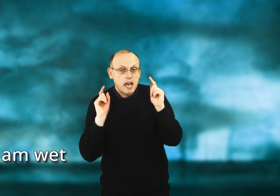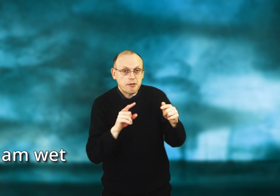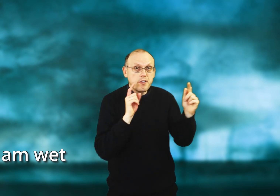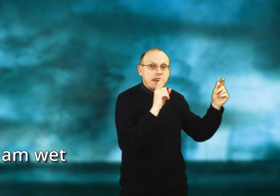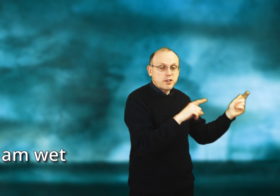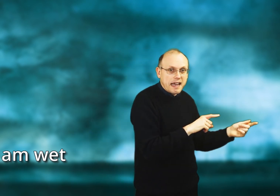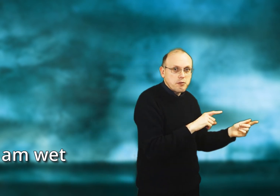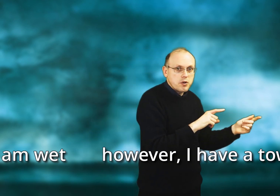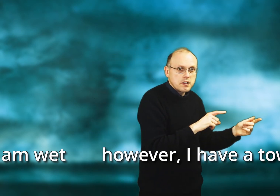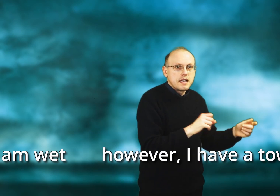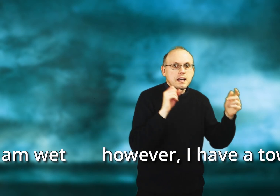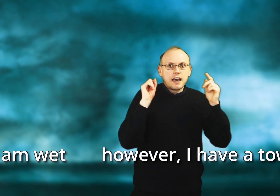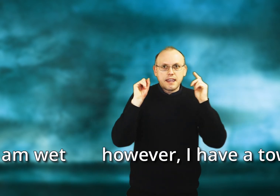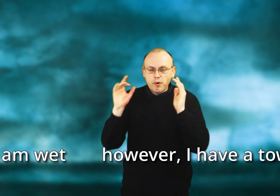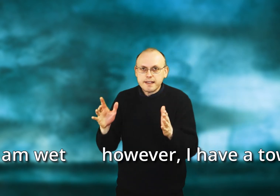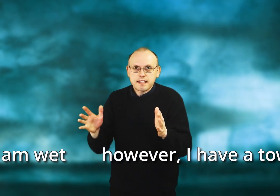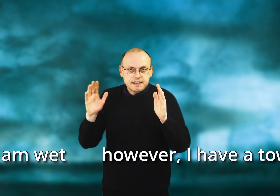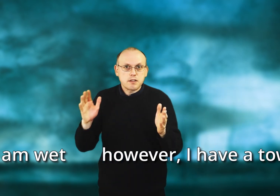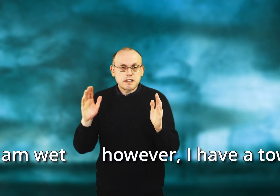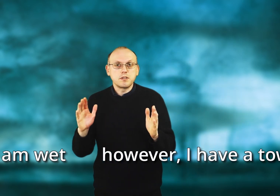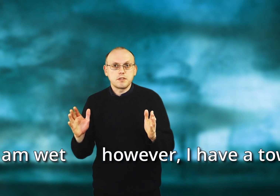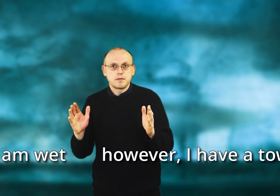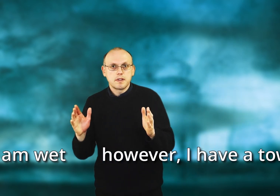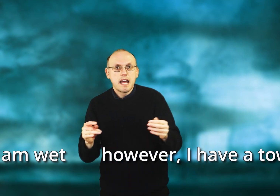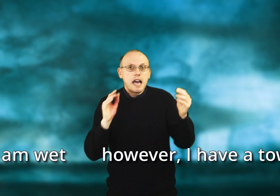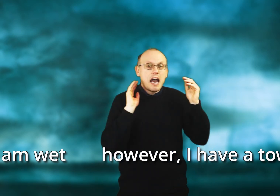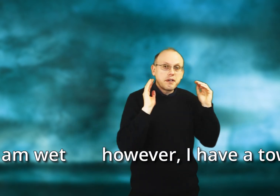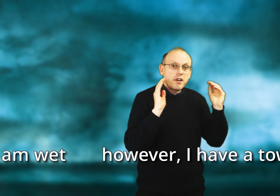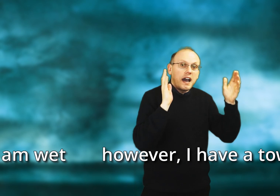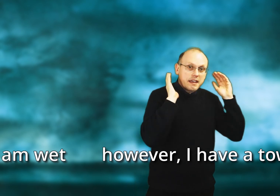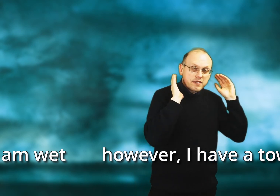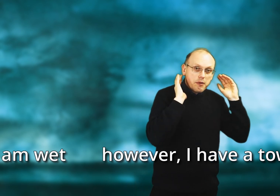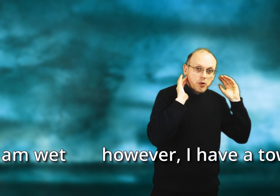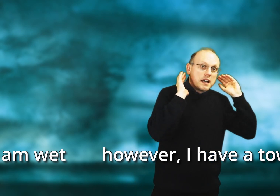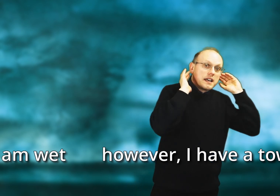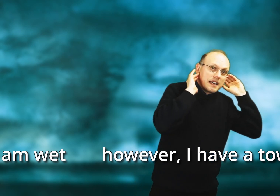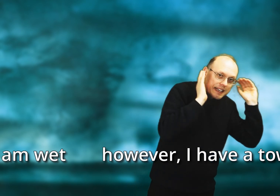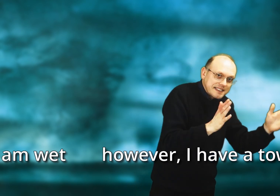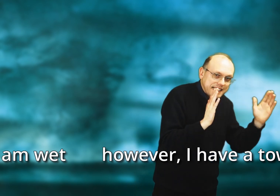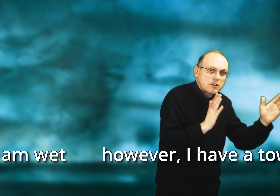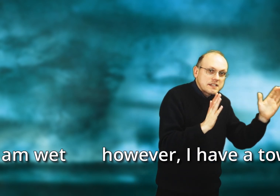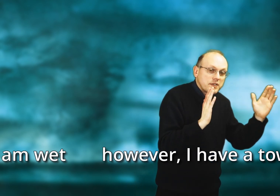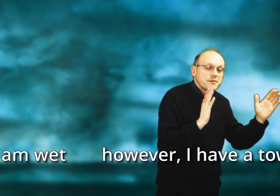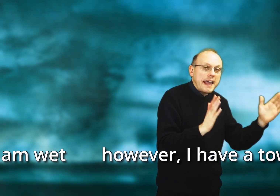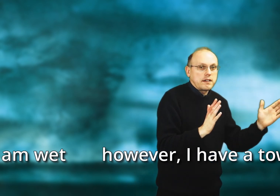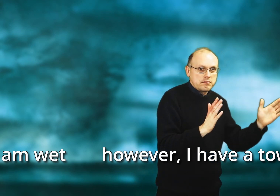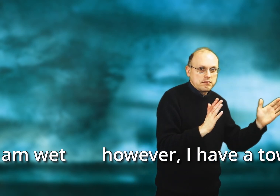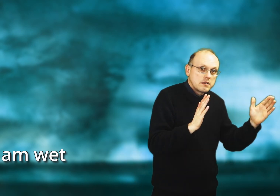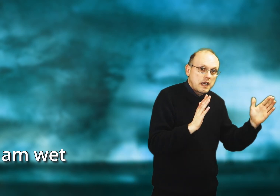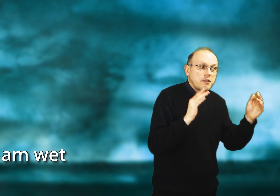However, I have a towel. I am wet can stand on its own. However, I have a towel can stand on its own as well. However, I